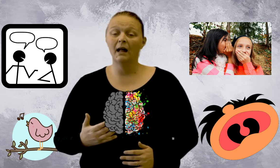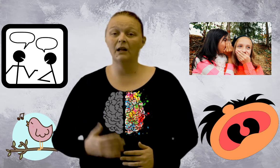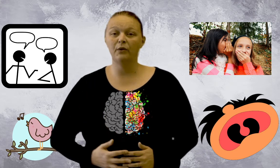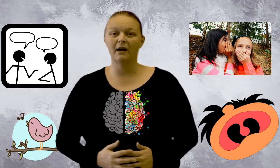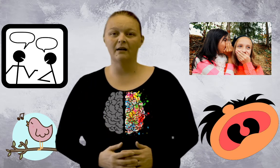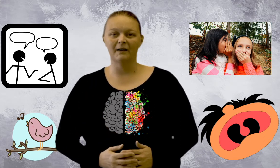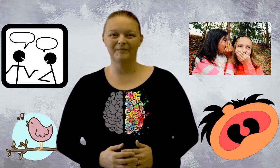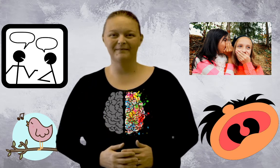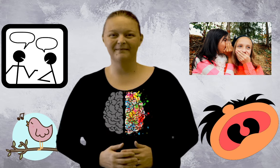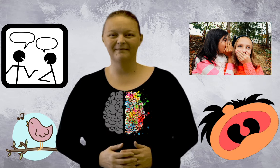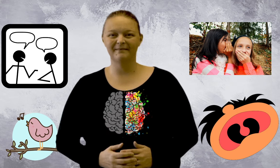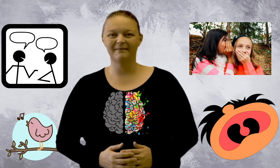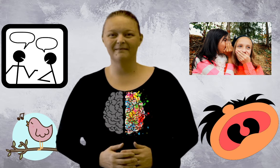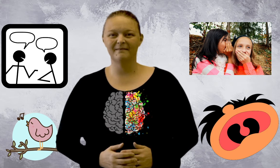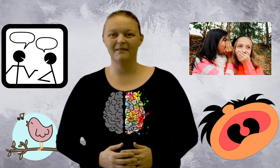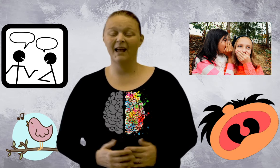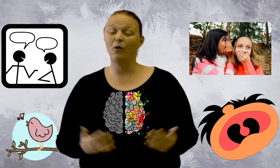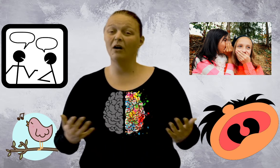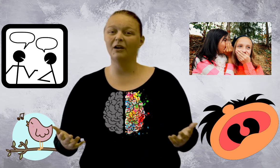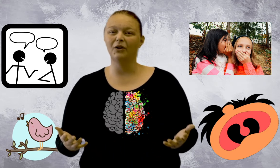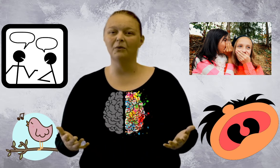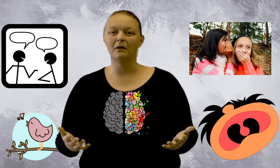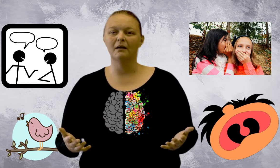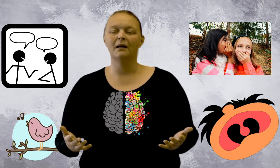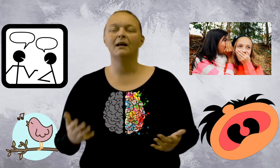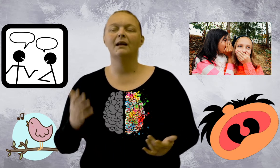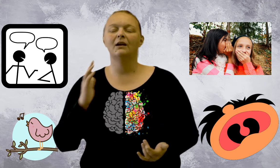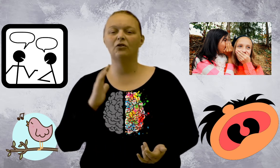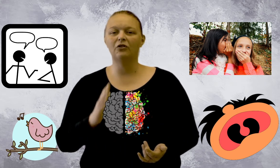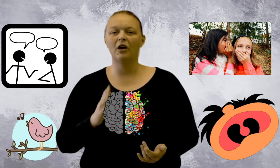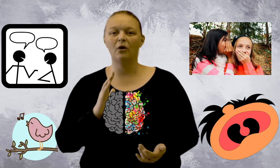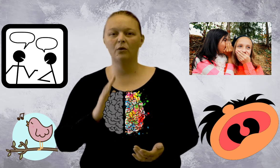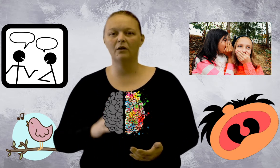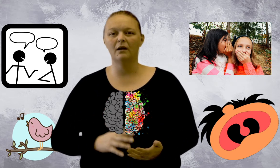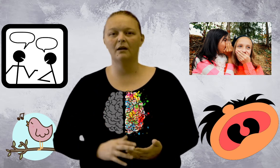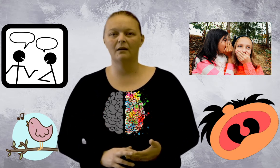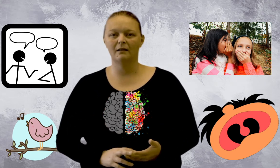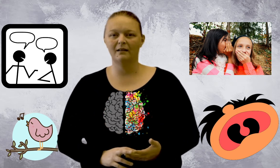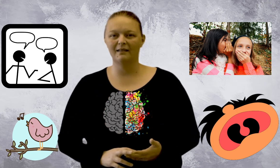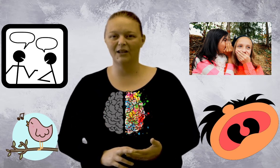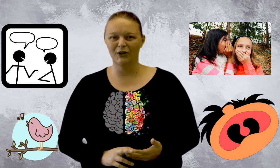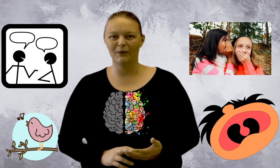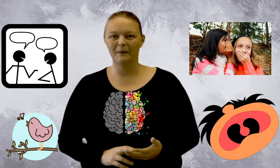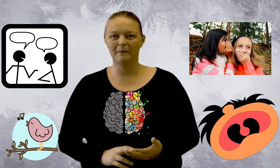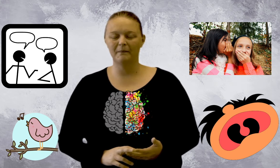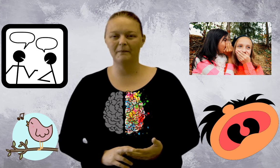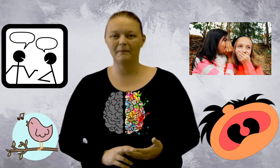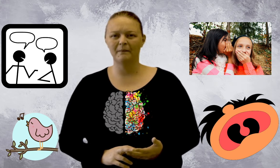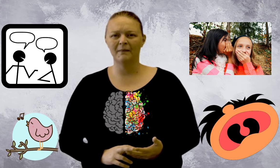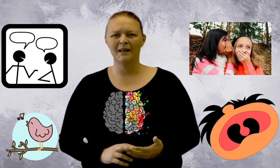Hello there. How are you? It is so good to see you.